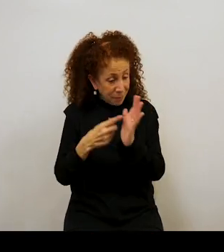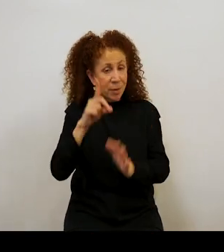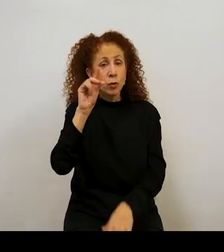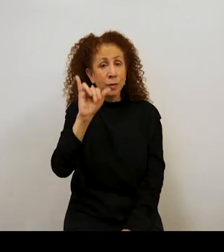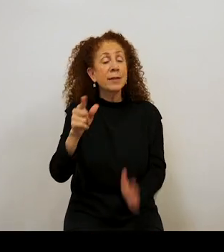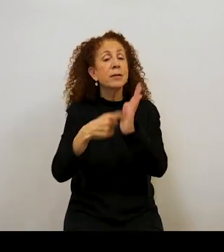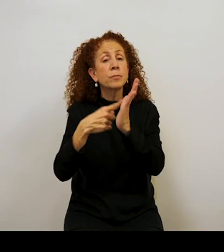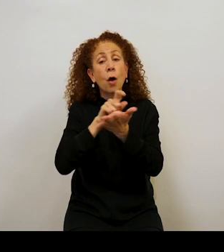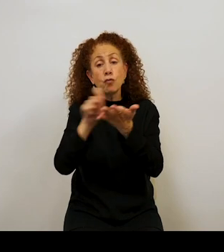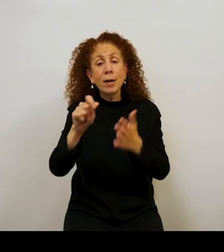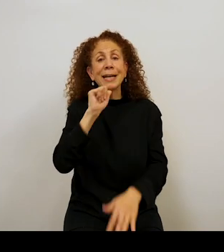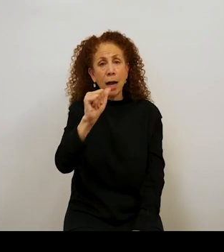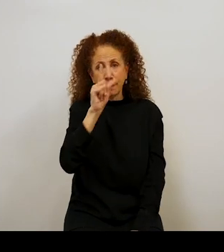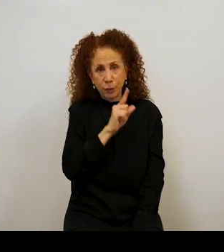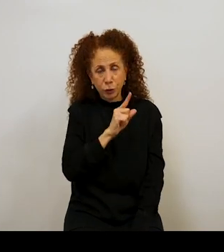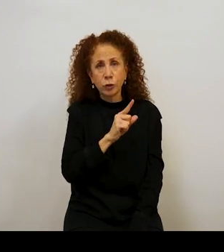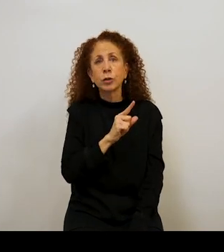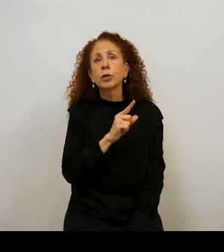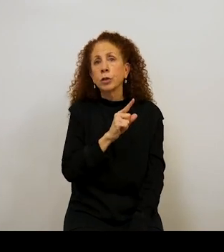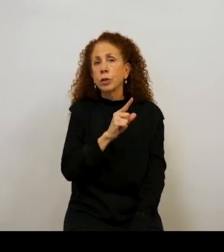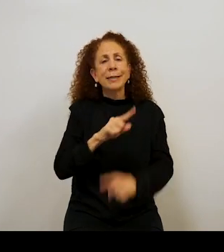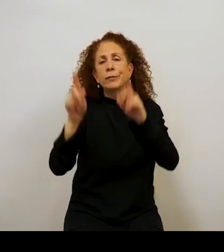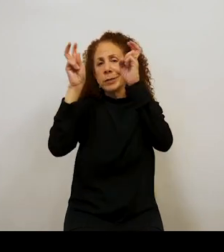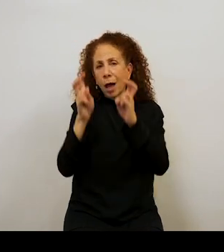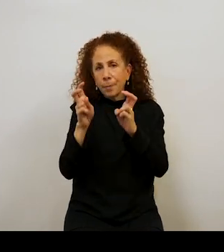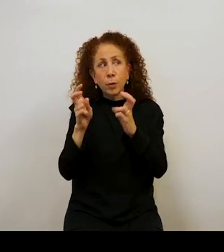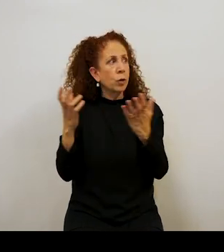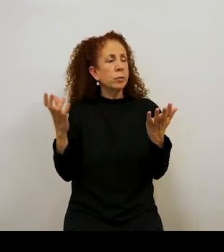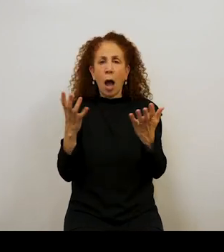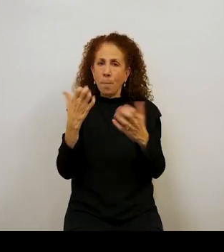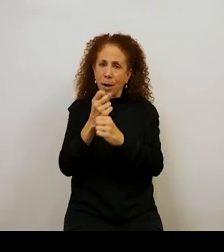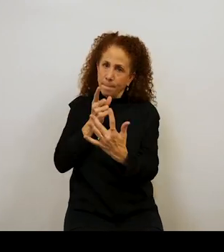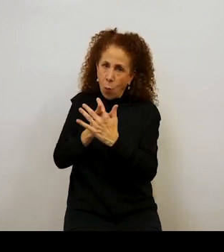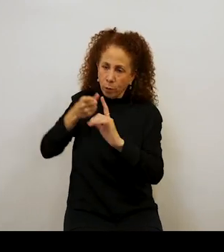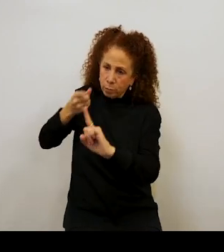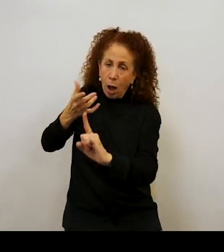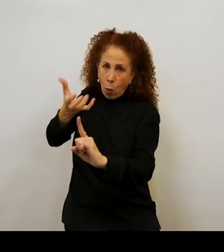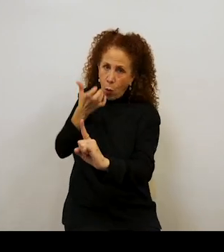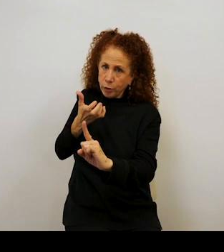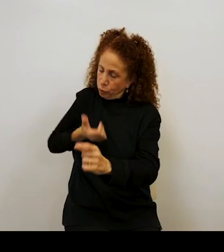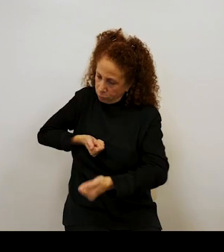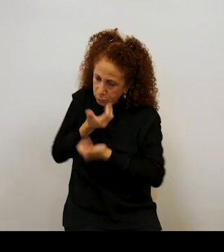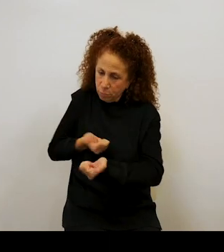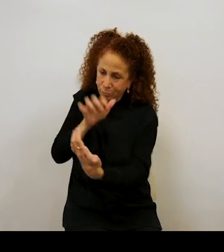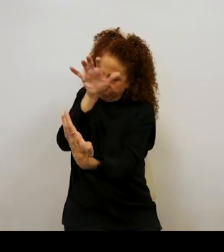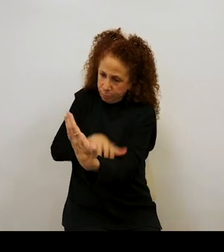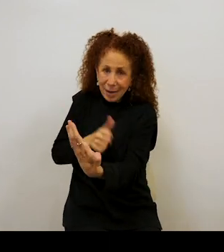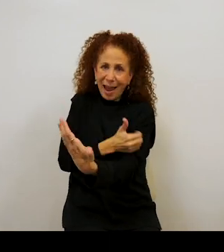there are times when I'll write nonfiction of a certain sort because there is a point I want to make, and I'm going to put everything